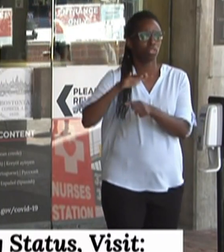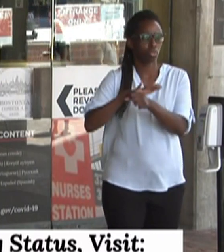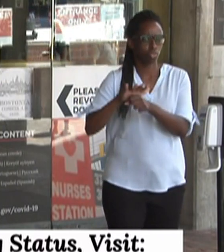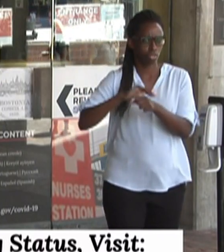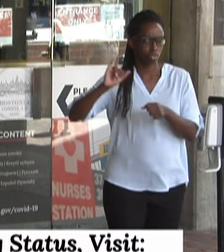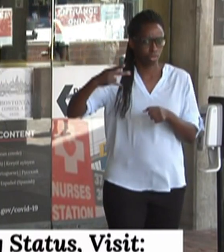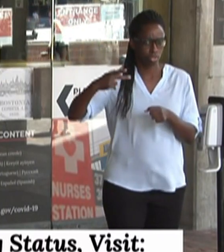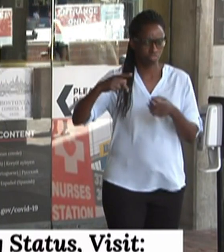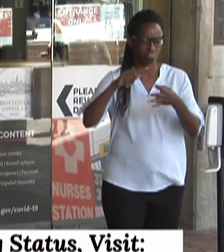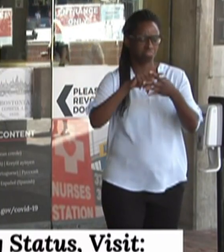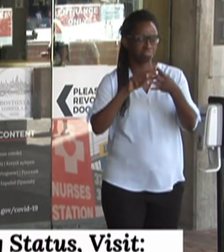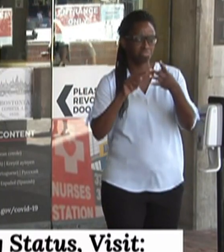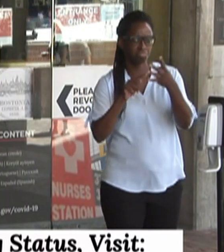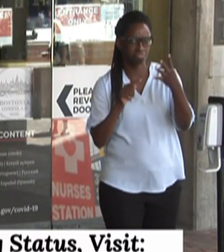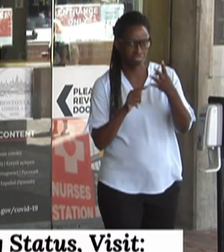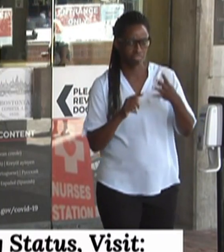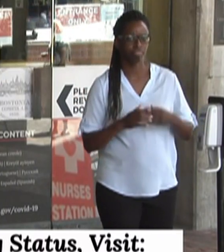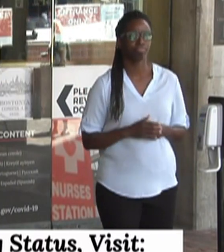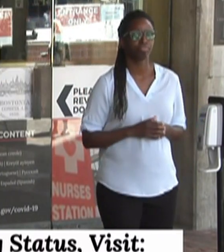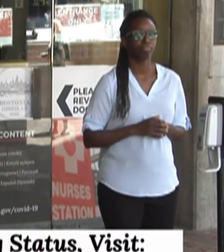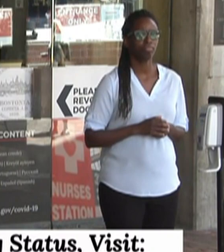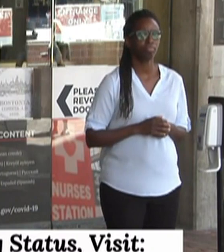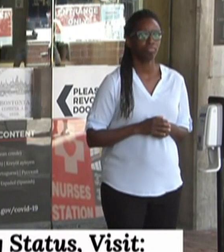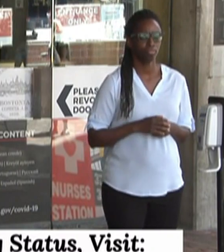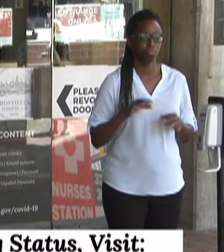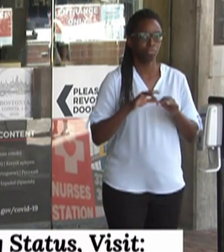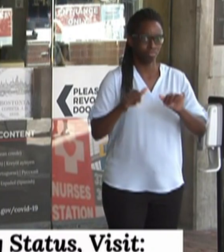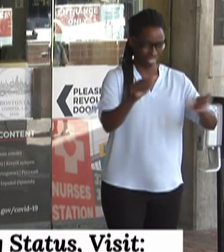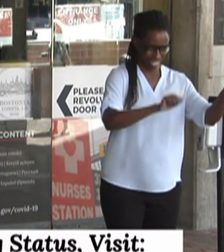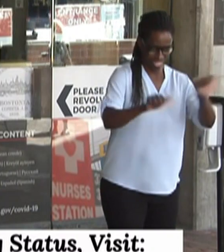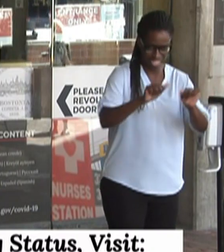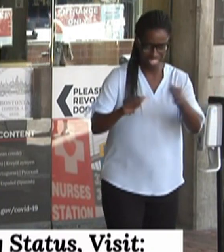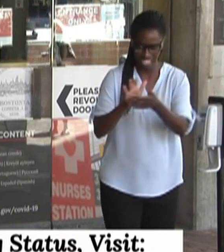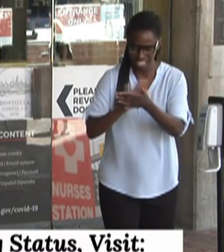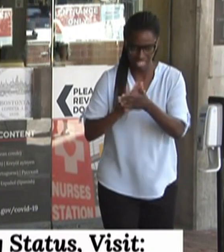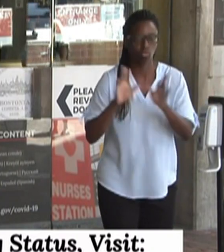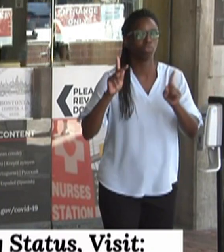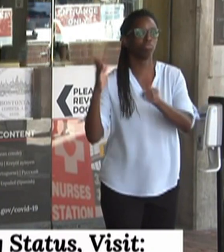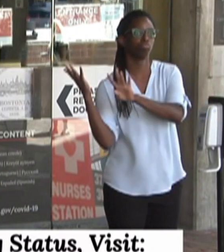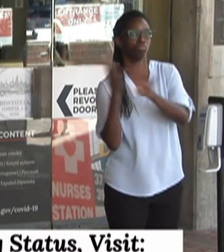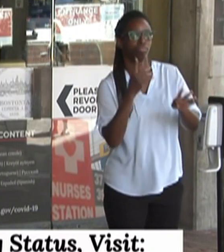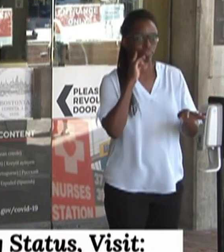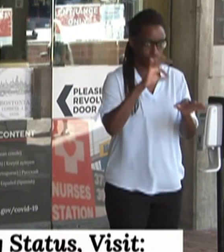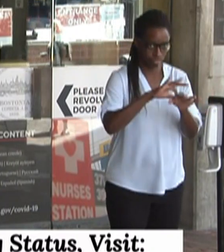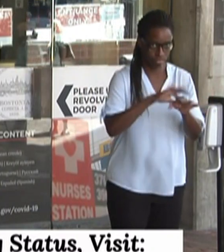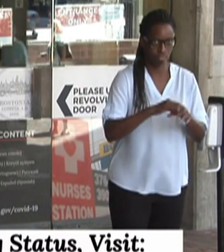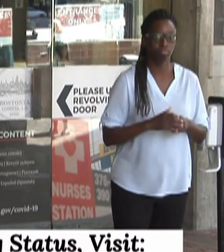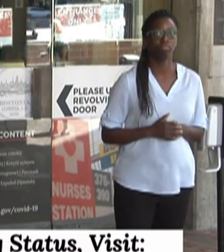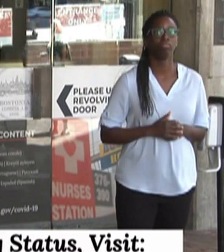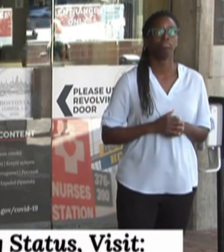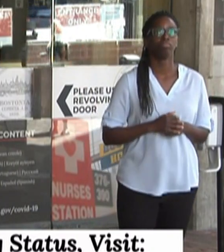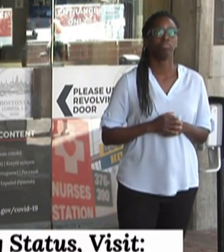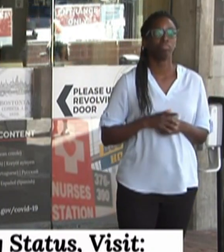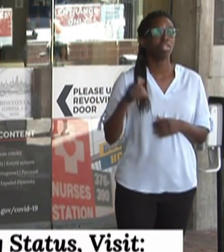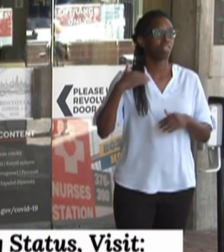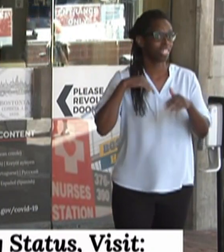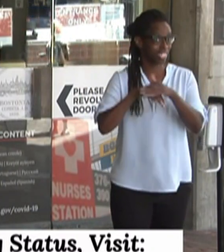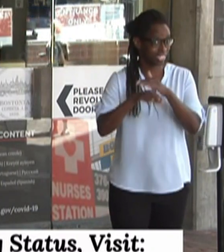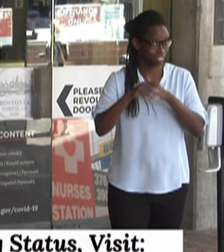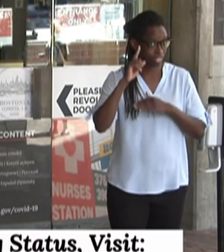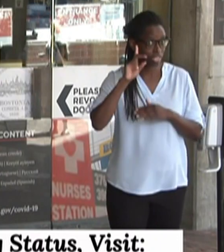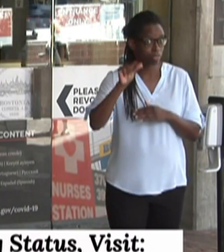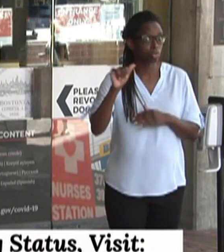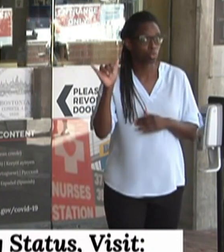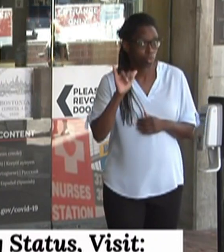and are accessible to voters with disabilities. We're asking you, when you go to vote, make sure you're wearing a mask. We're also making sure